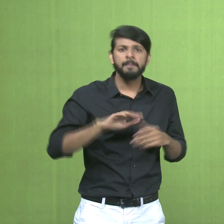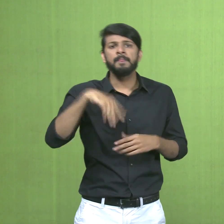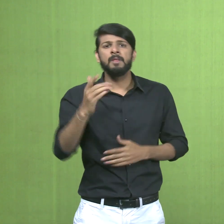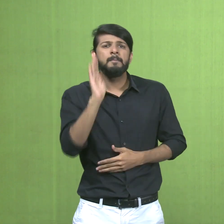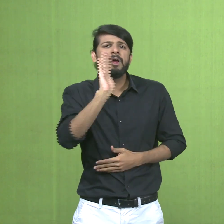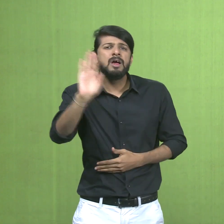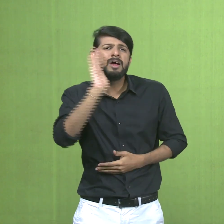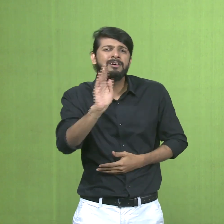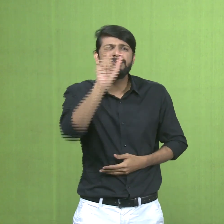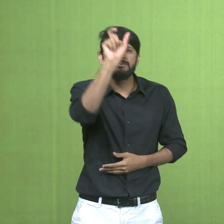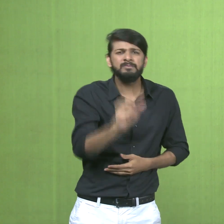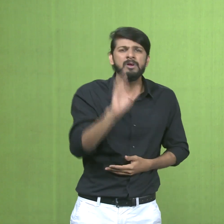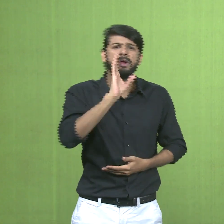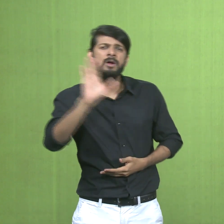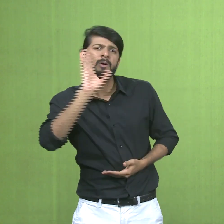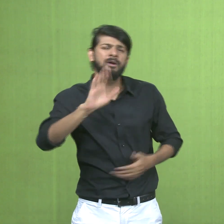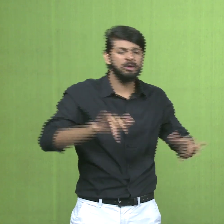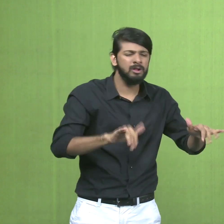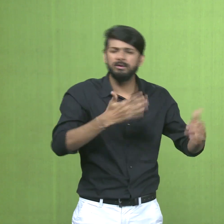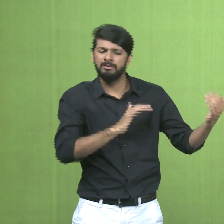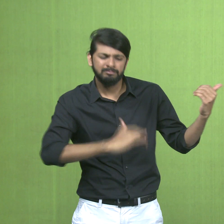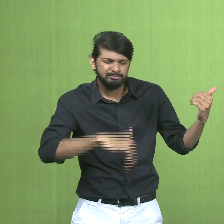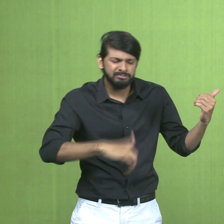girls or the musician